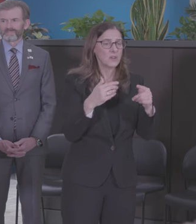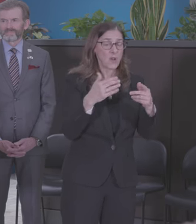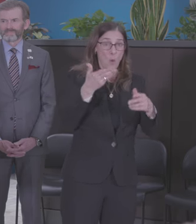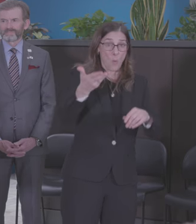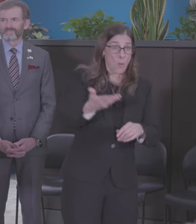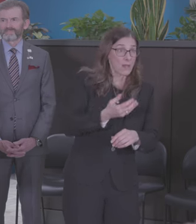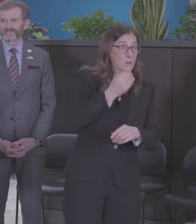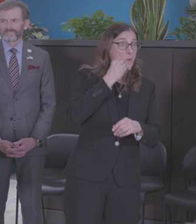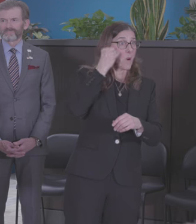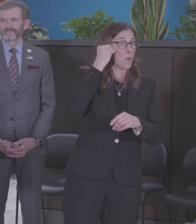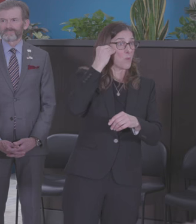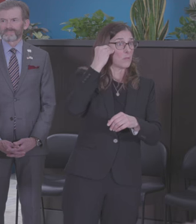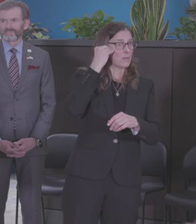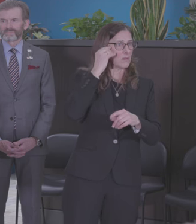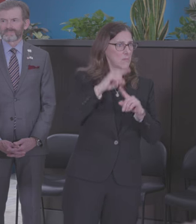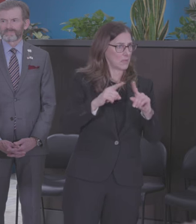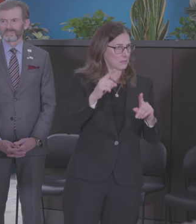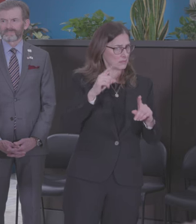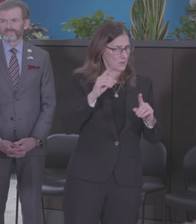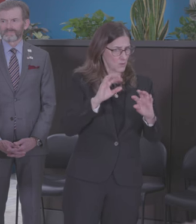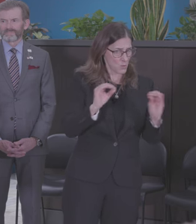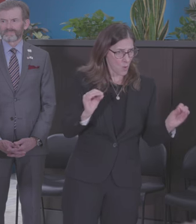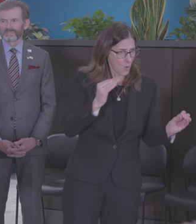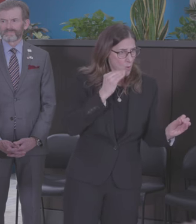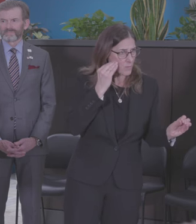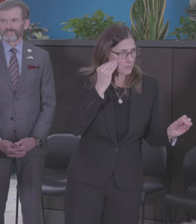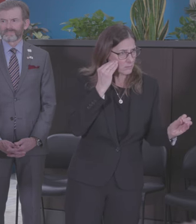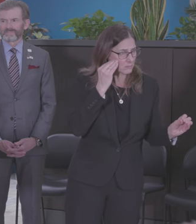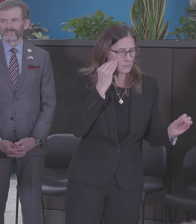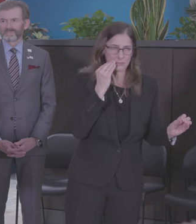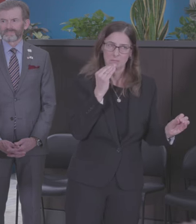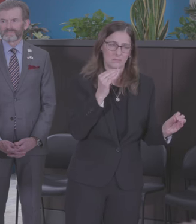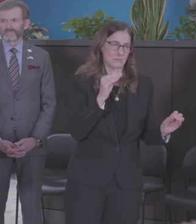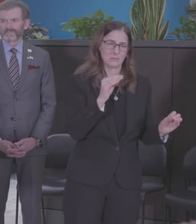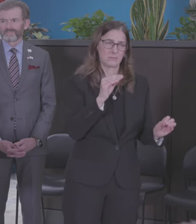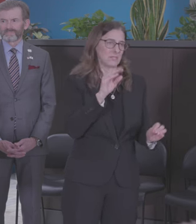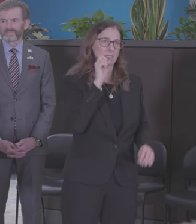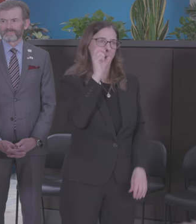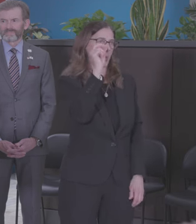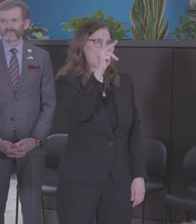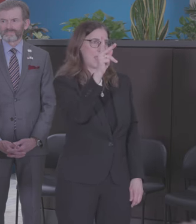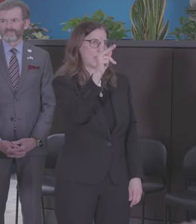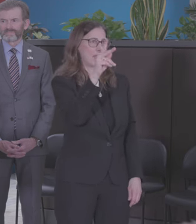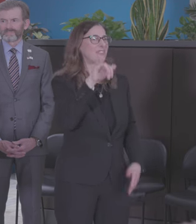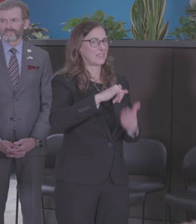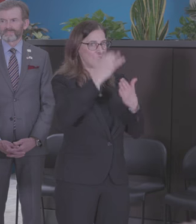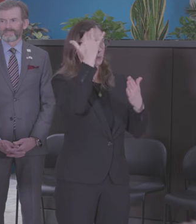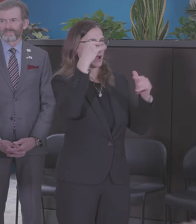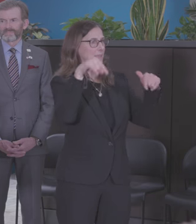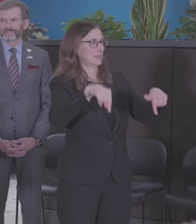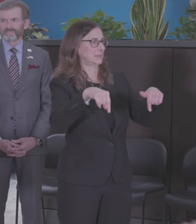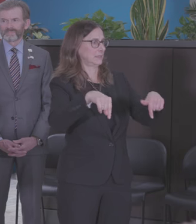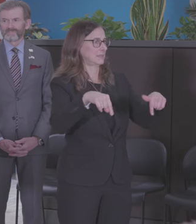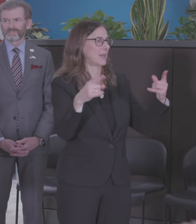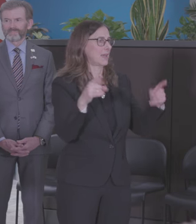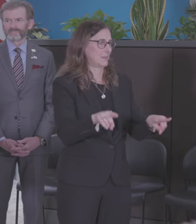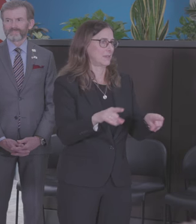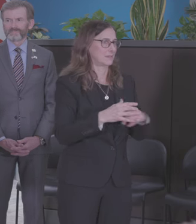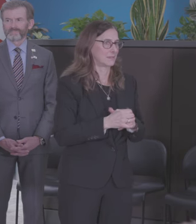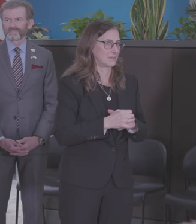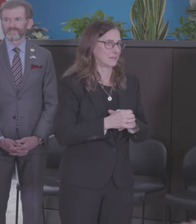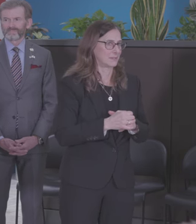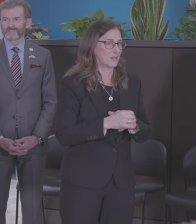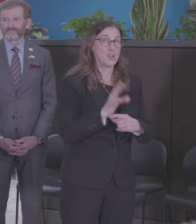actually have a home to go to. That is what this is about. That is this moment. It isn't just